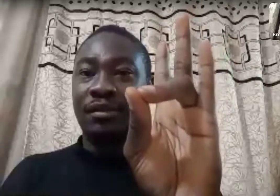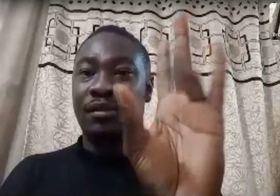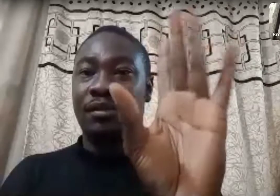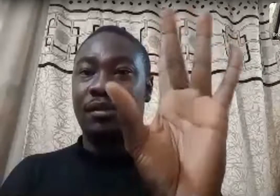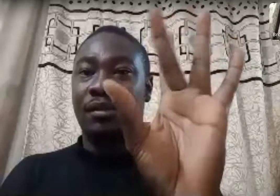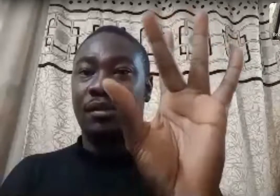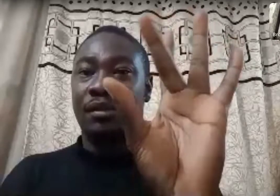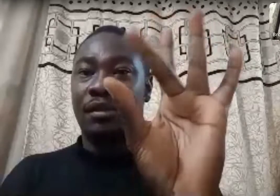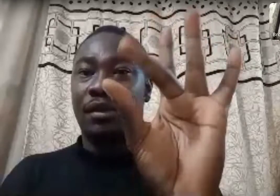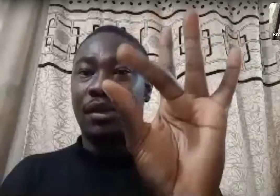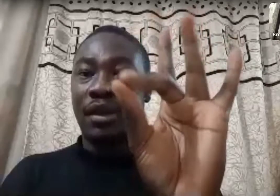8,